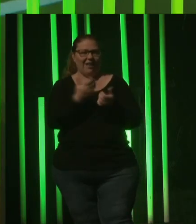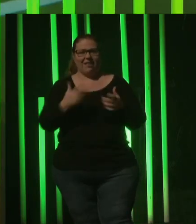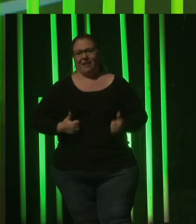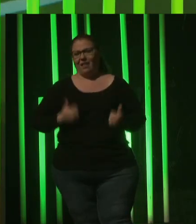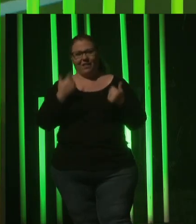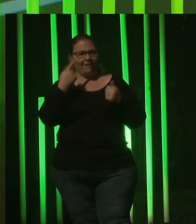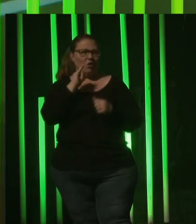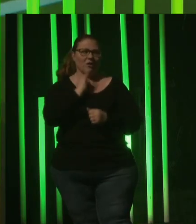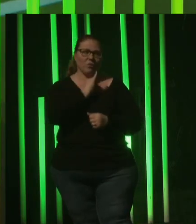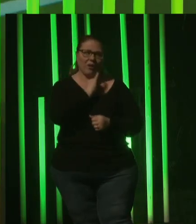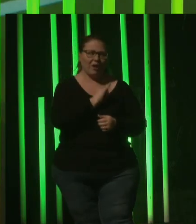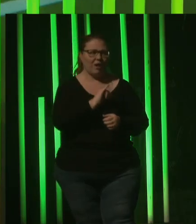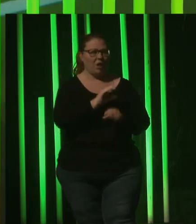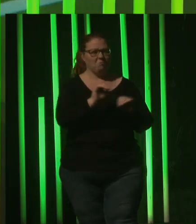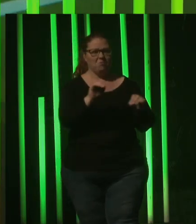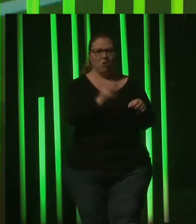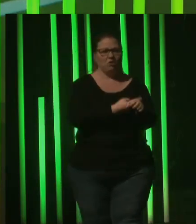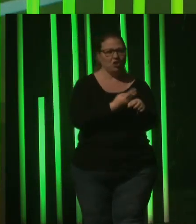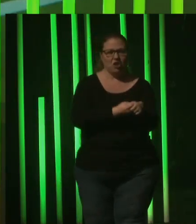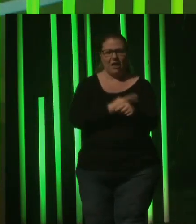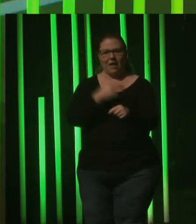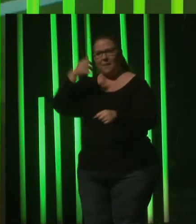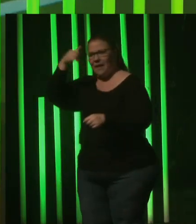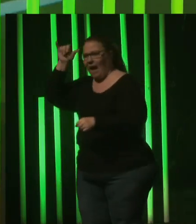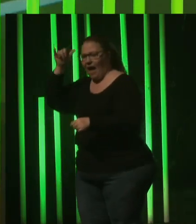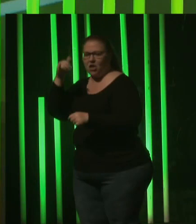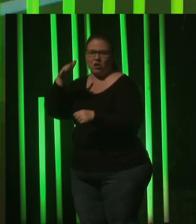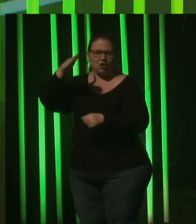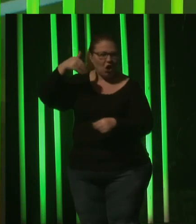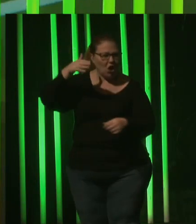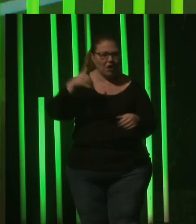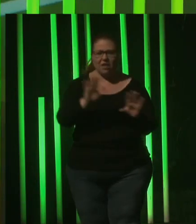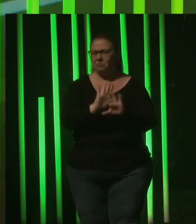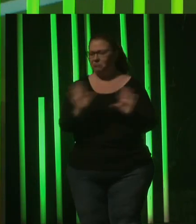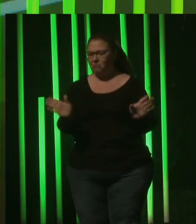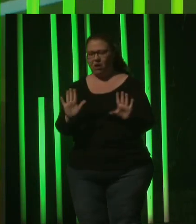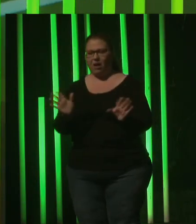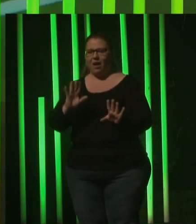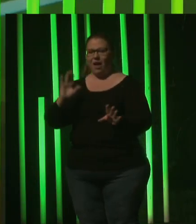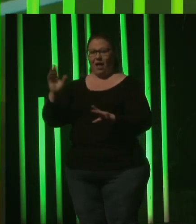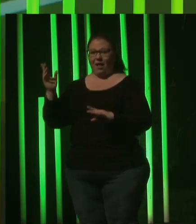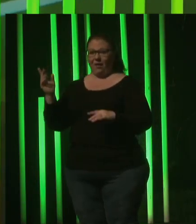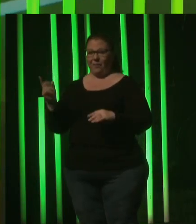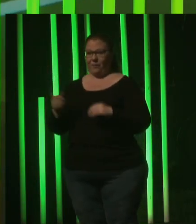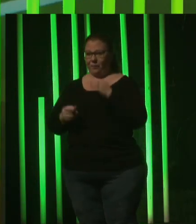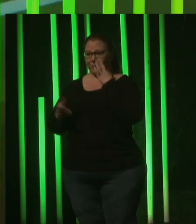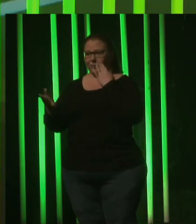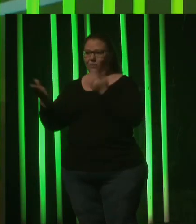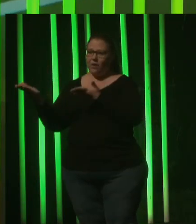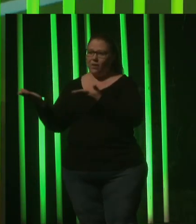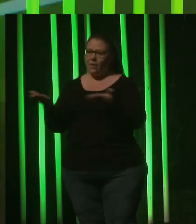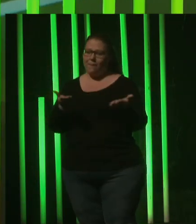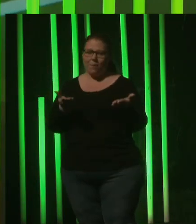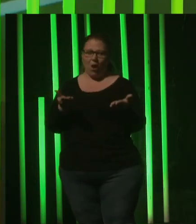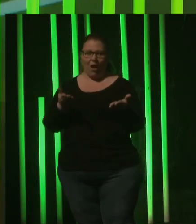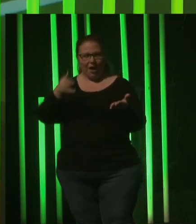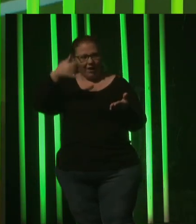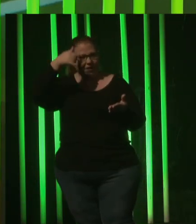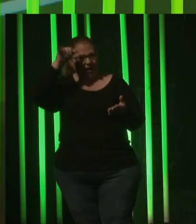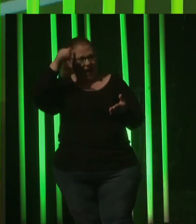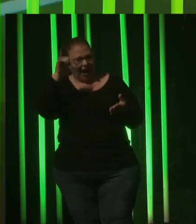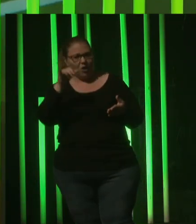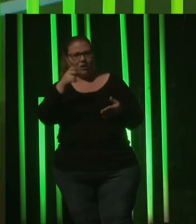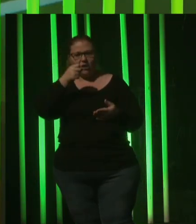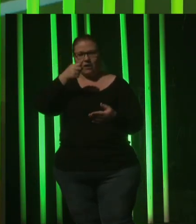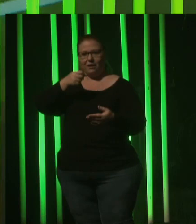Israel, neither sheep, nor cattle, nor donkeys. They came up with their livestock and their tents like swarms of